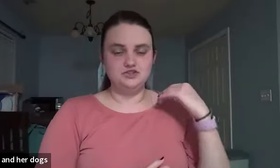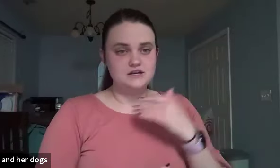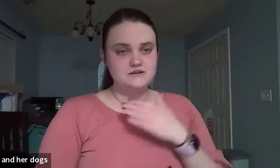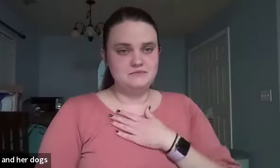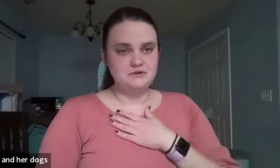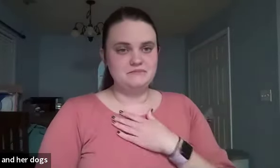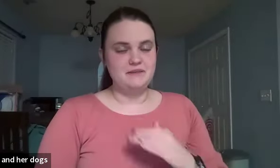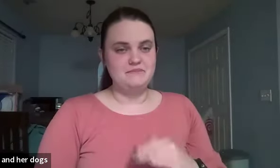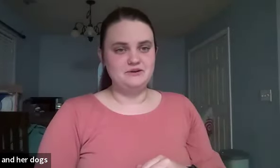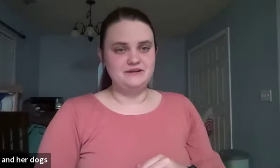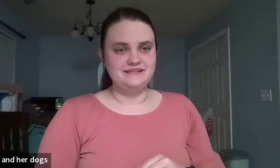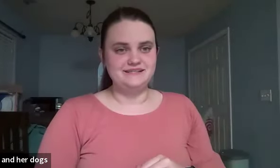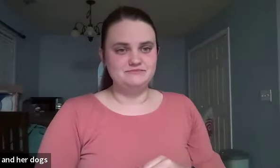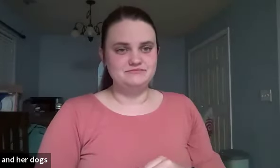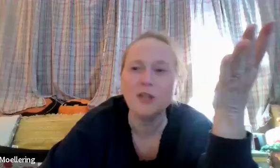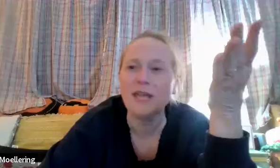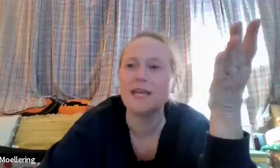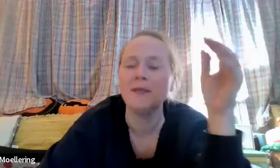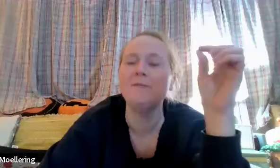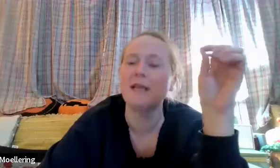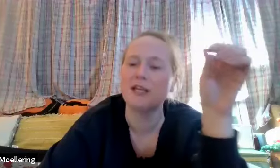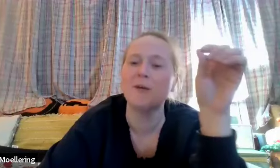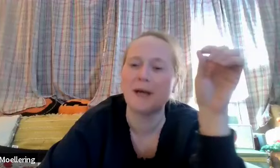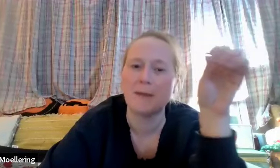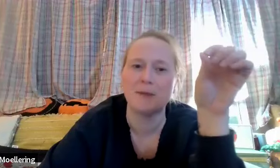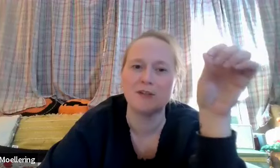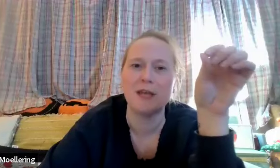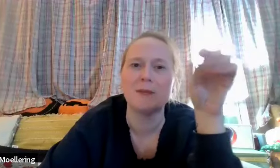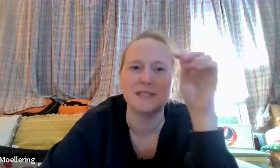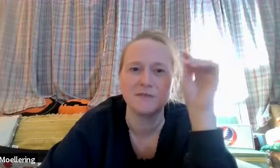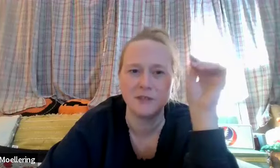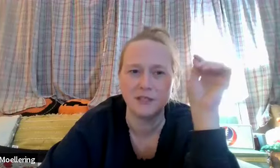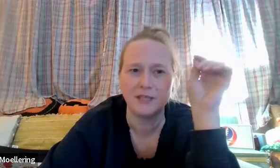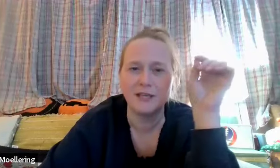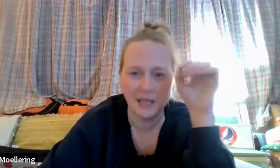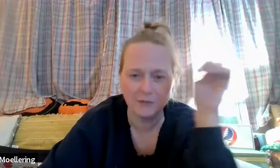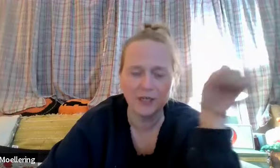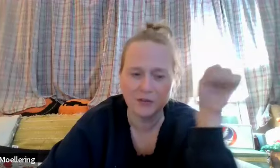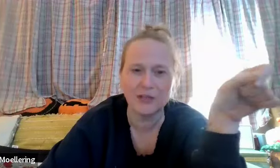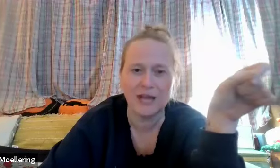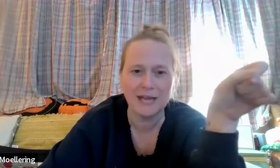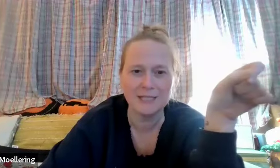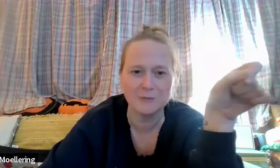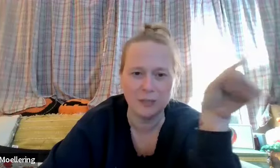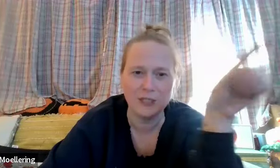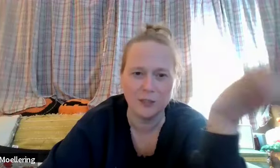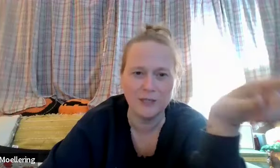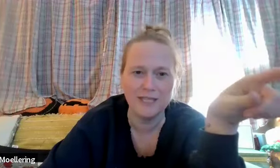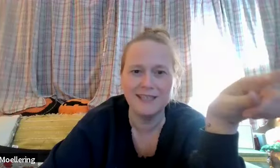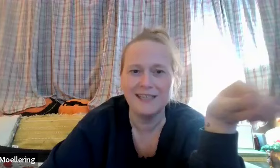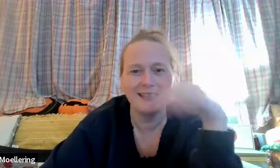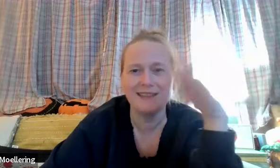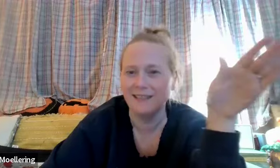try to remember, but my memory But is. I feel like I'm going to make a note about happy birthday because I feel like every other class we do it.